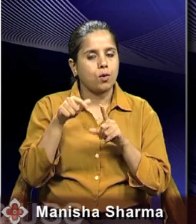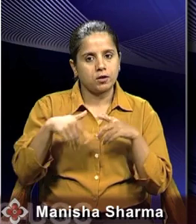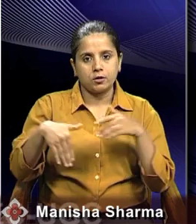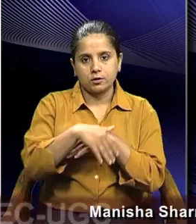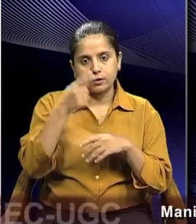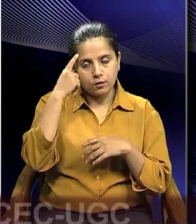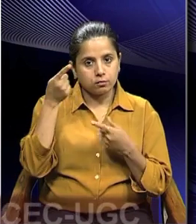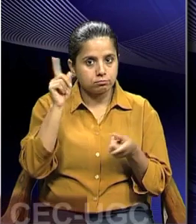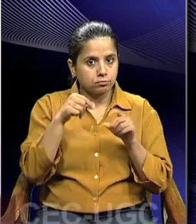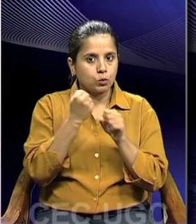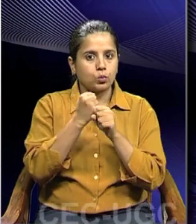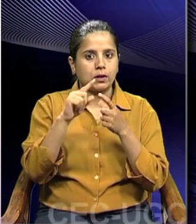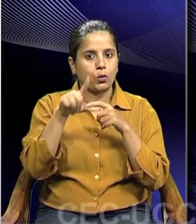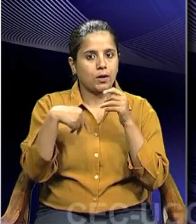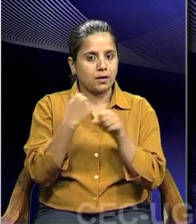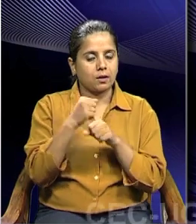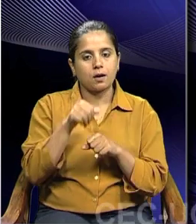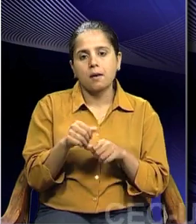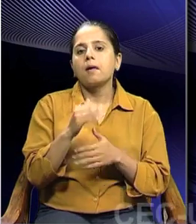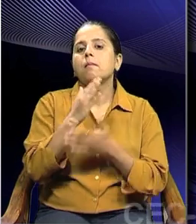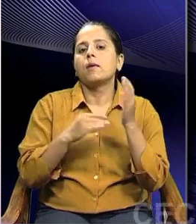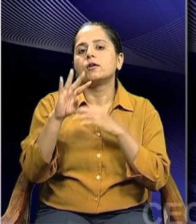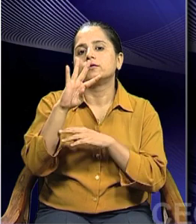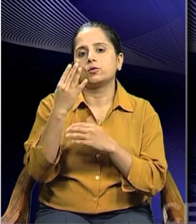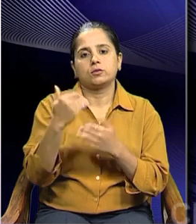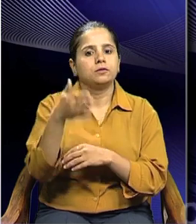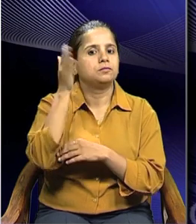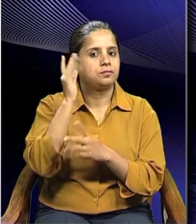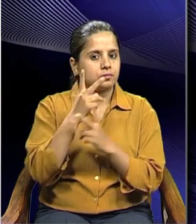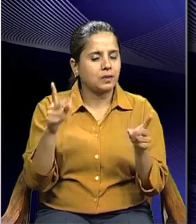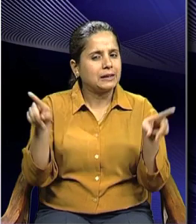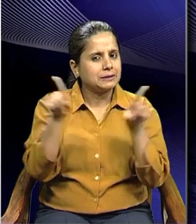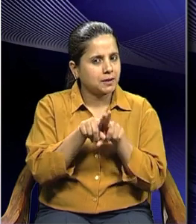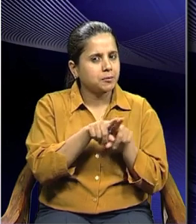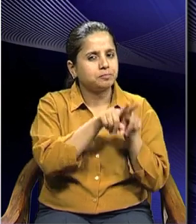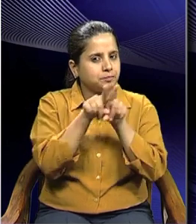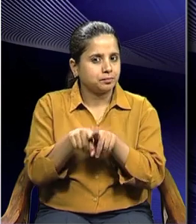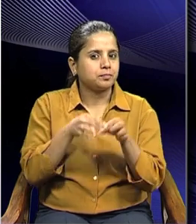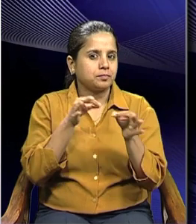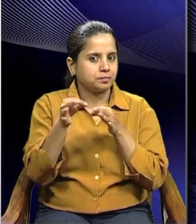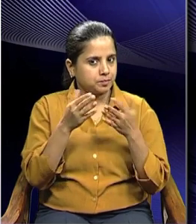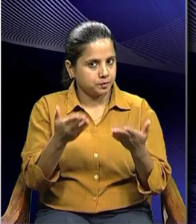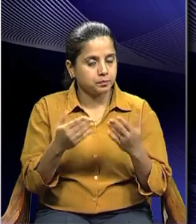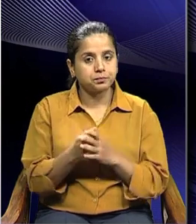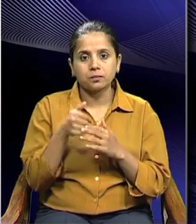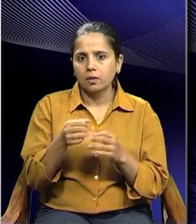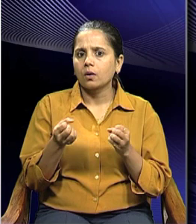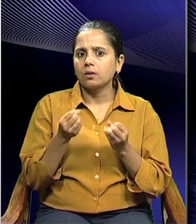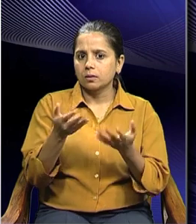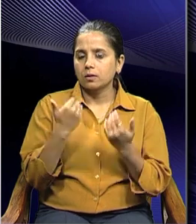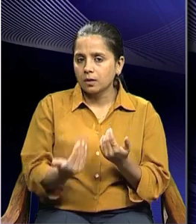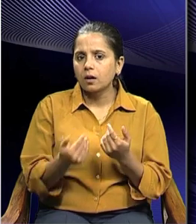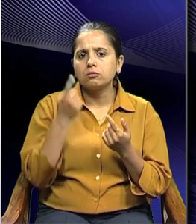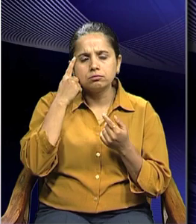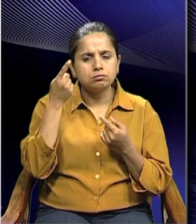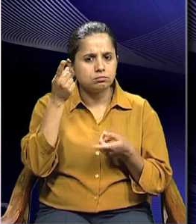gearing. This is going to be part 4 of our lectures under the same series. Now let us start with the